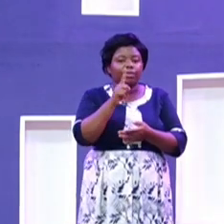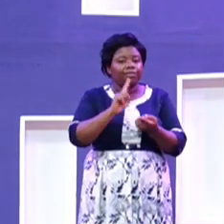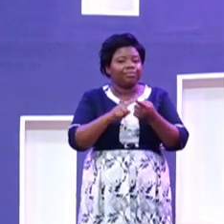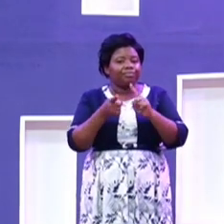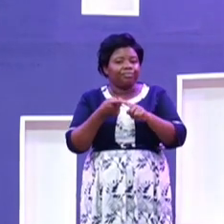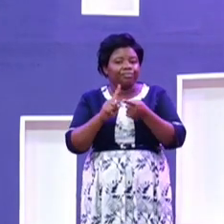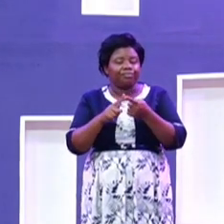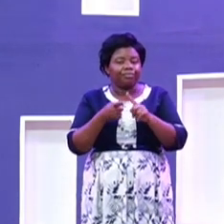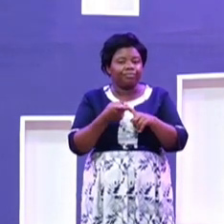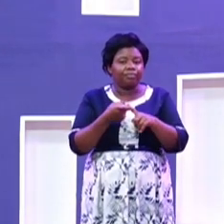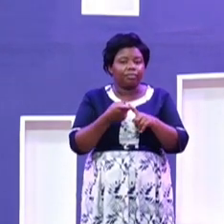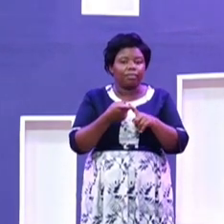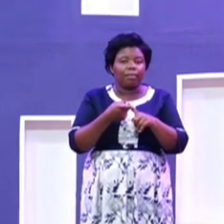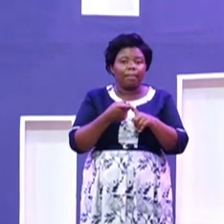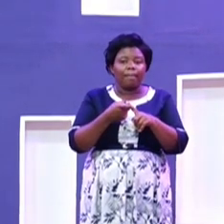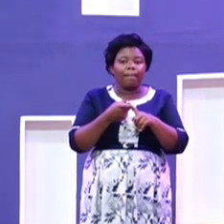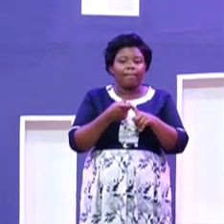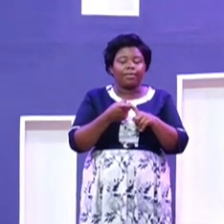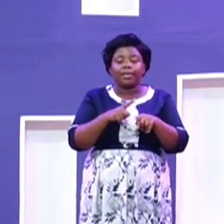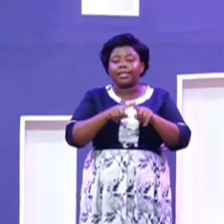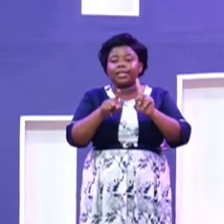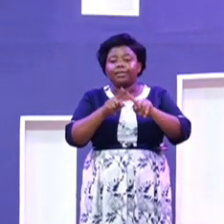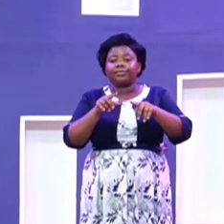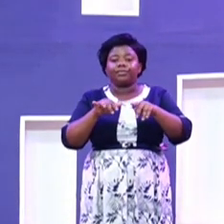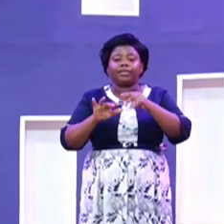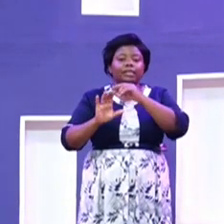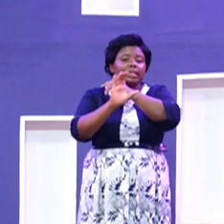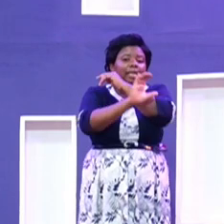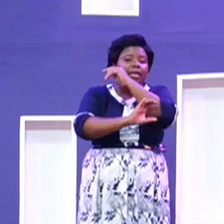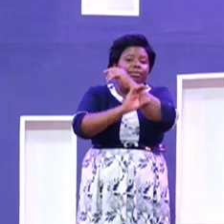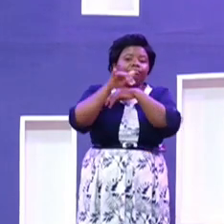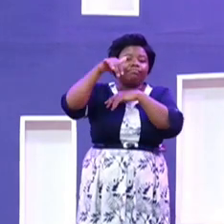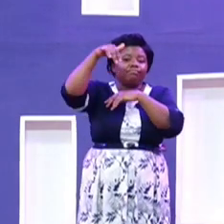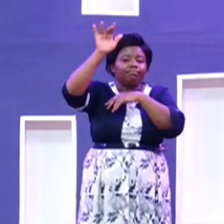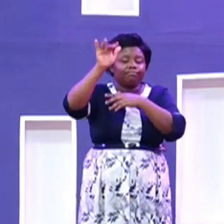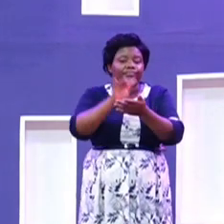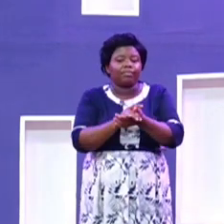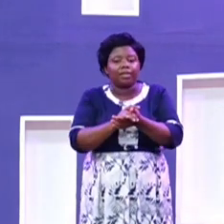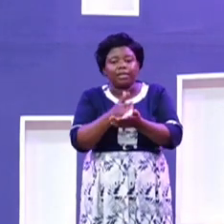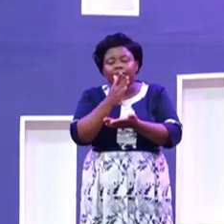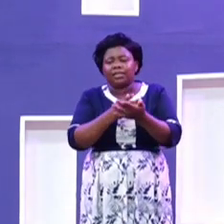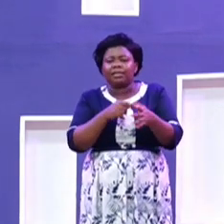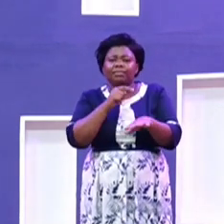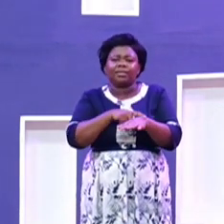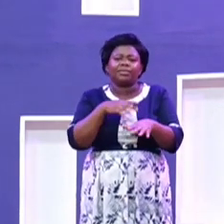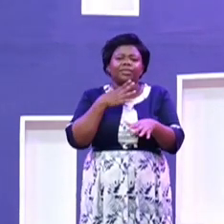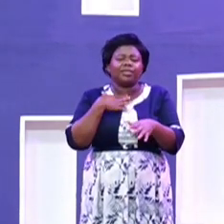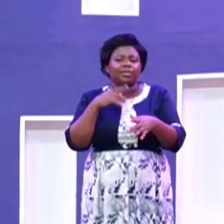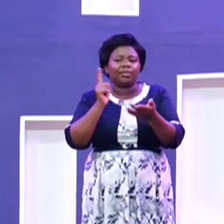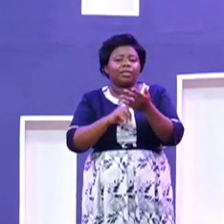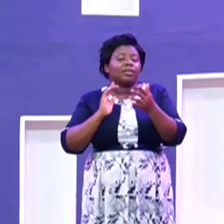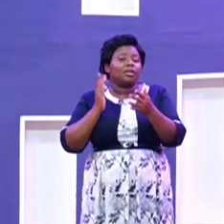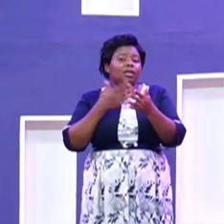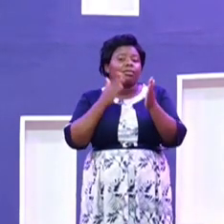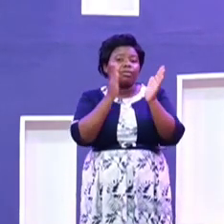ab'emikwano abali ku mawanga nammwe ng'olumu oba weetaaga okufuna pulogulaamu zaffe